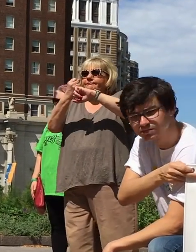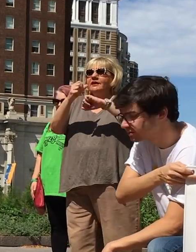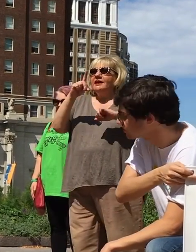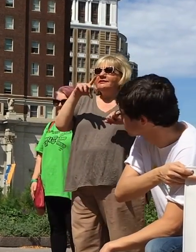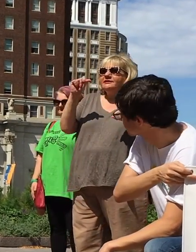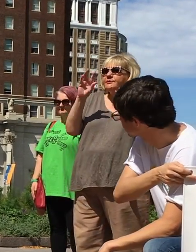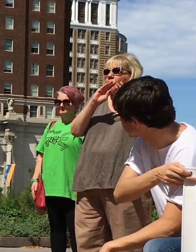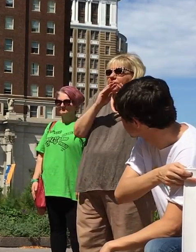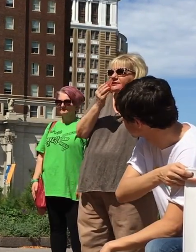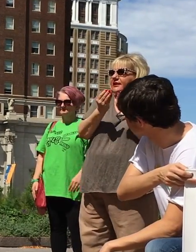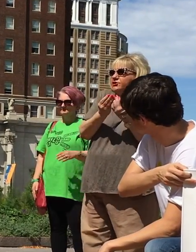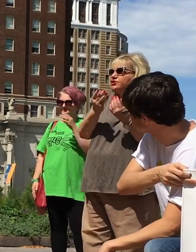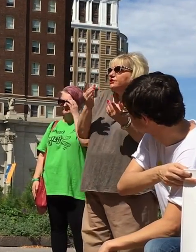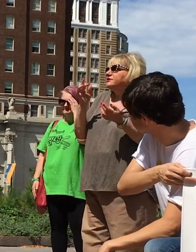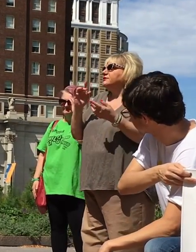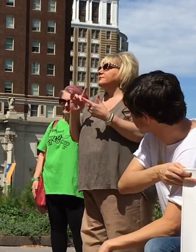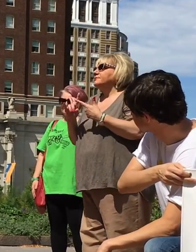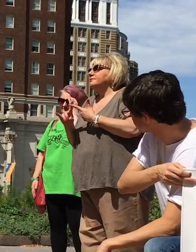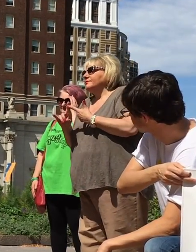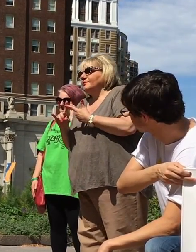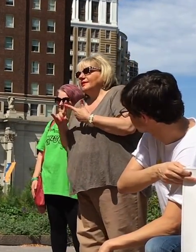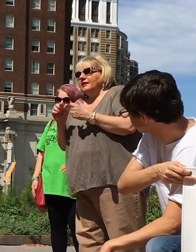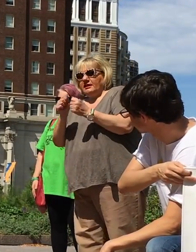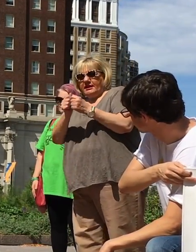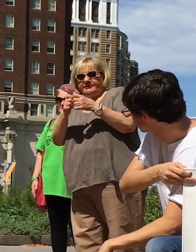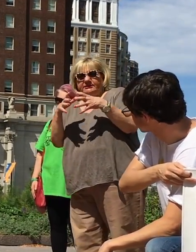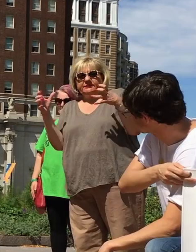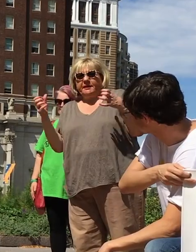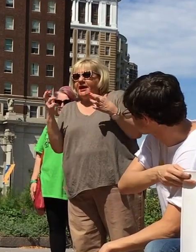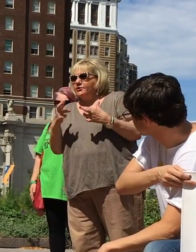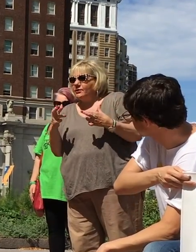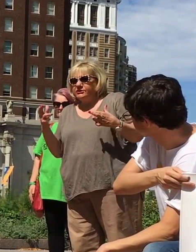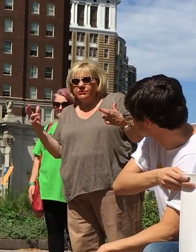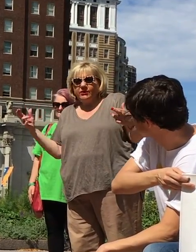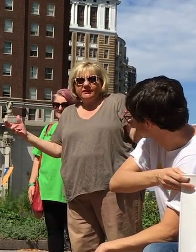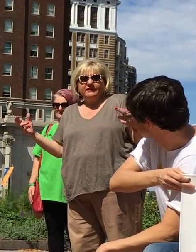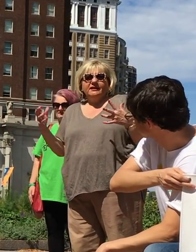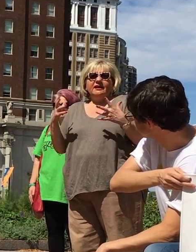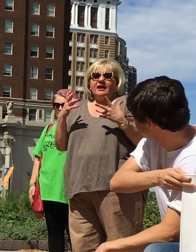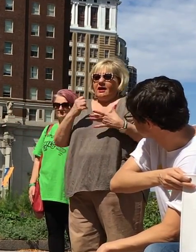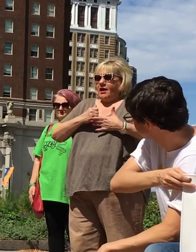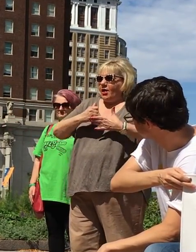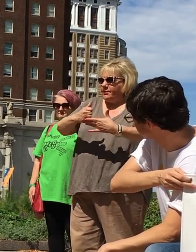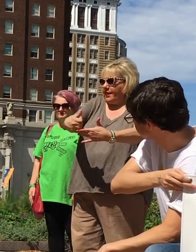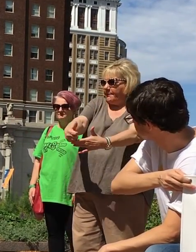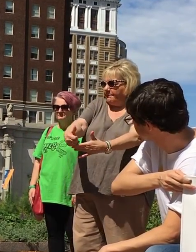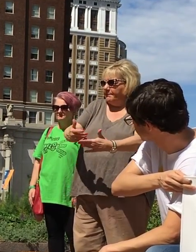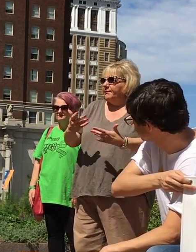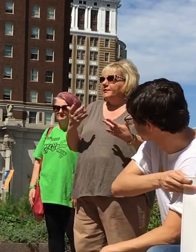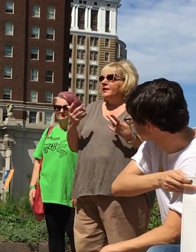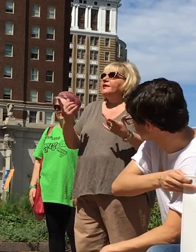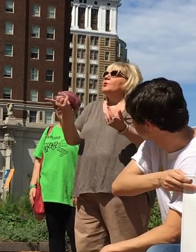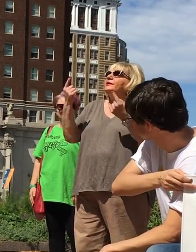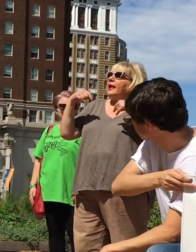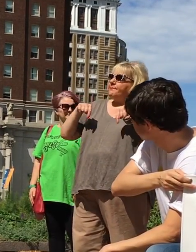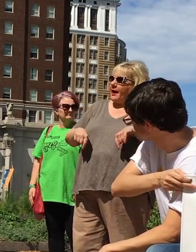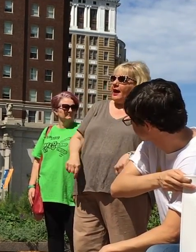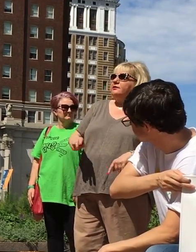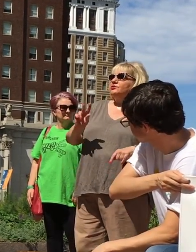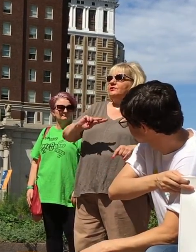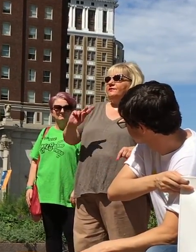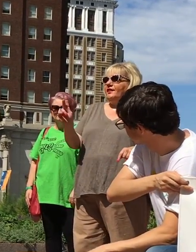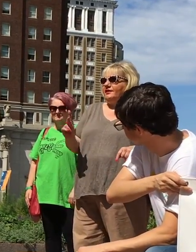organizations, was able to then expand their resources, capacitate them, and come back to Philly